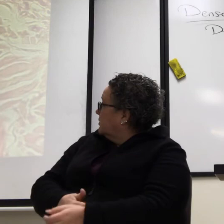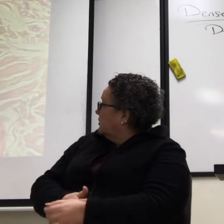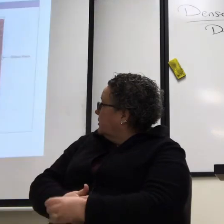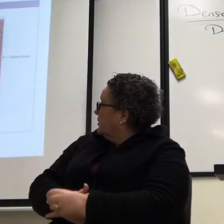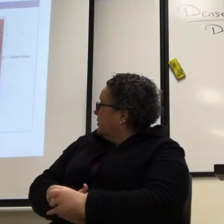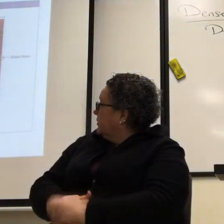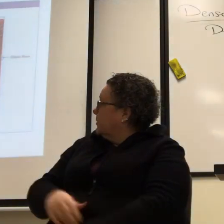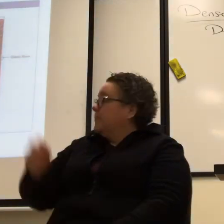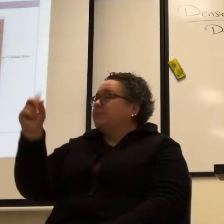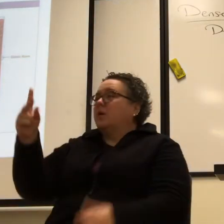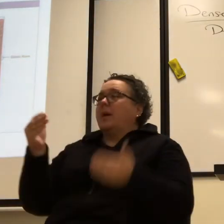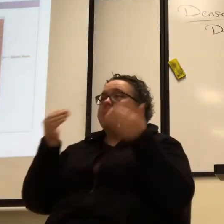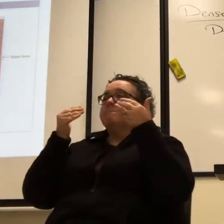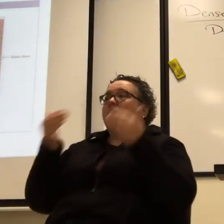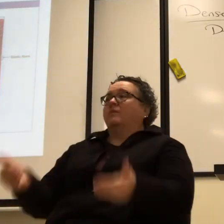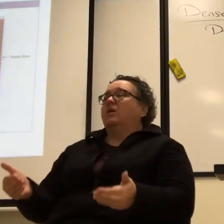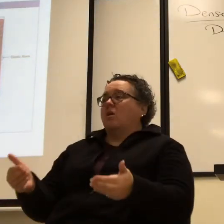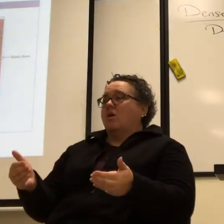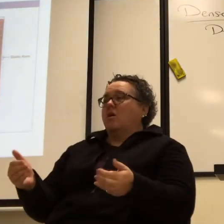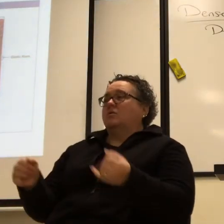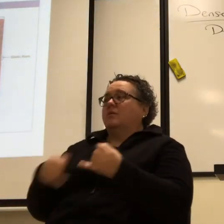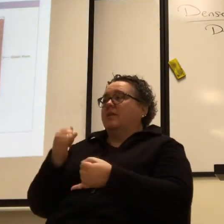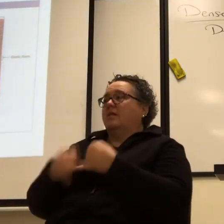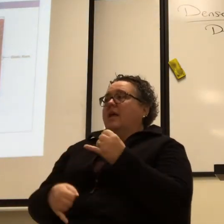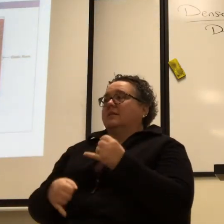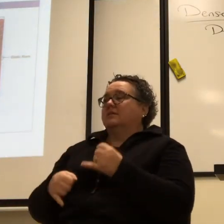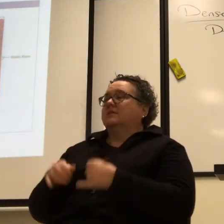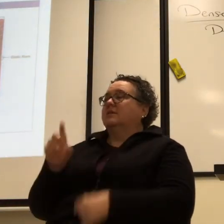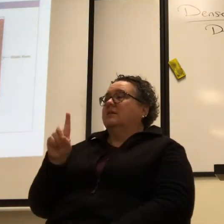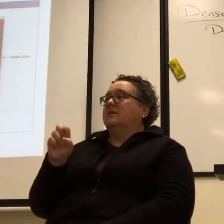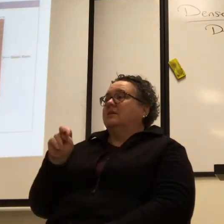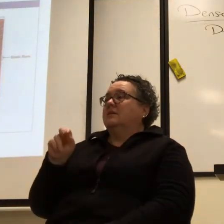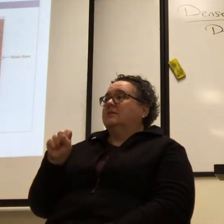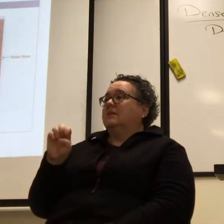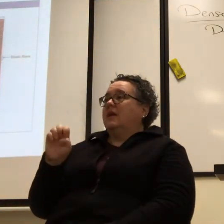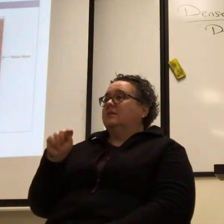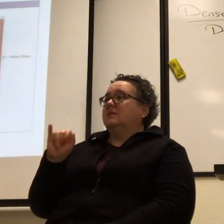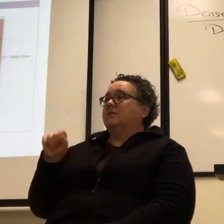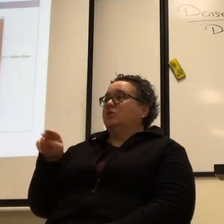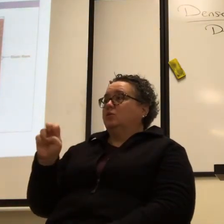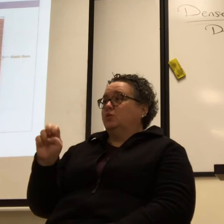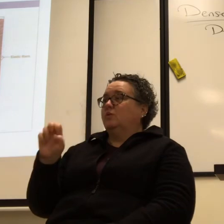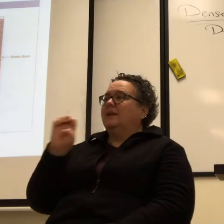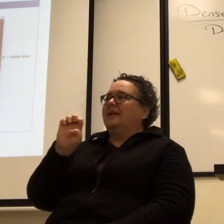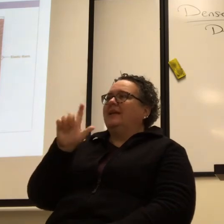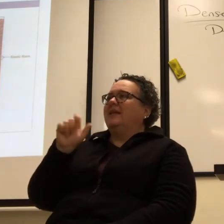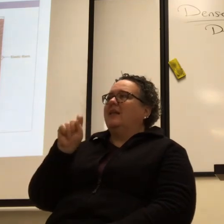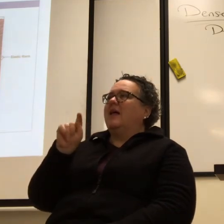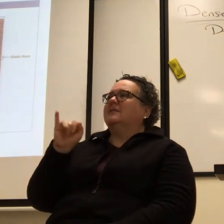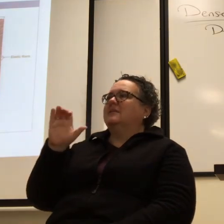All right, so moving on to dense tissue, elastic tissue.